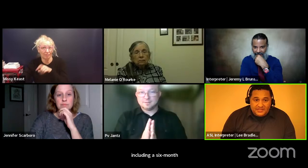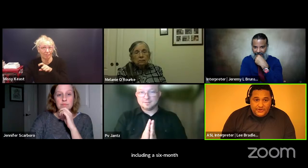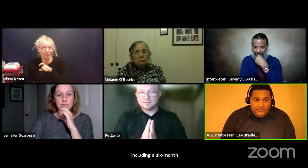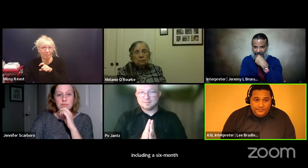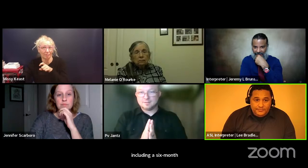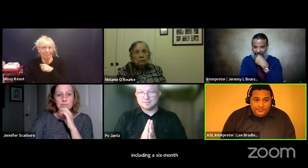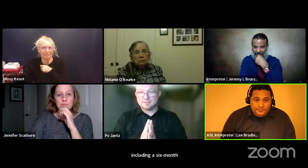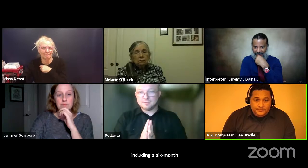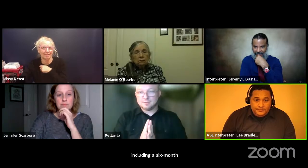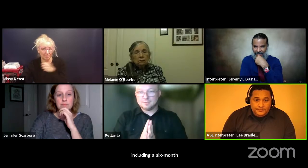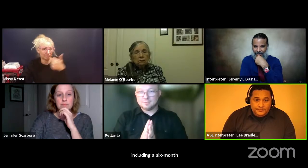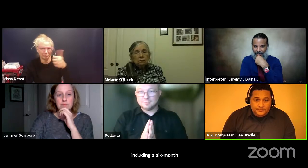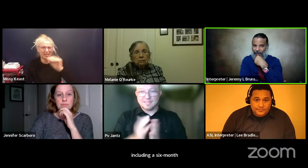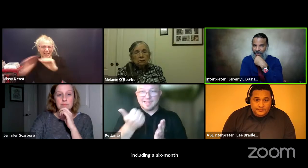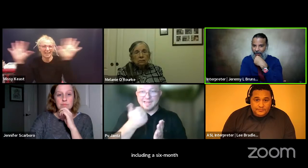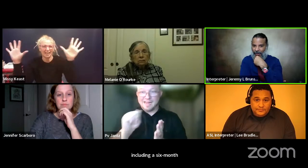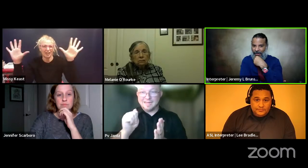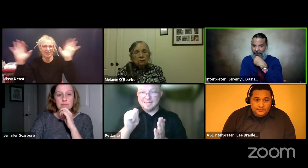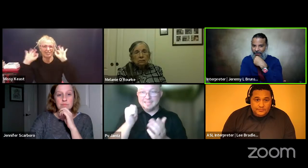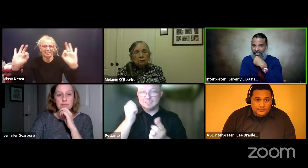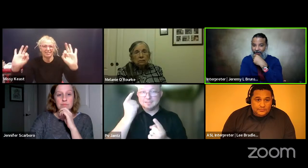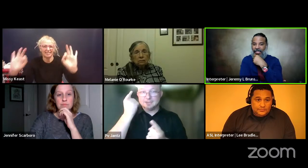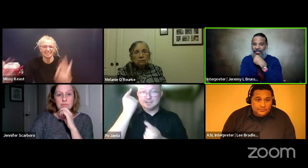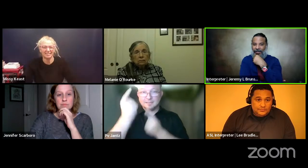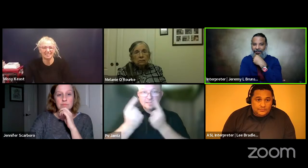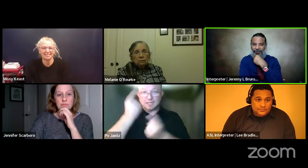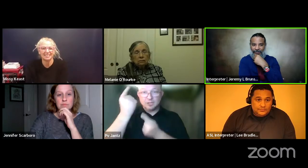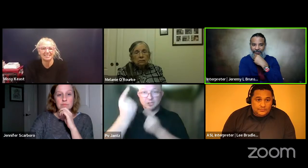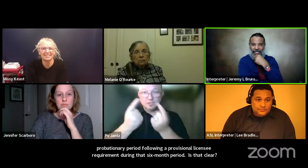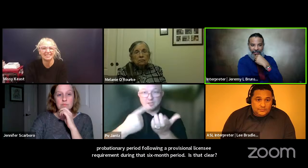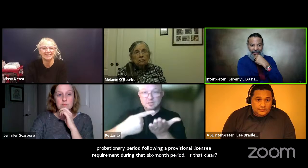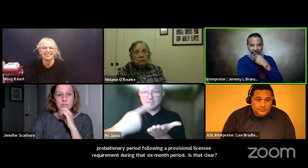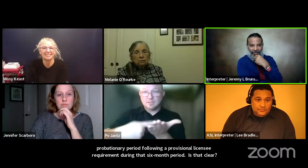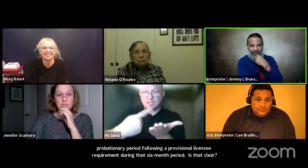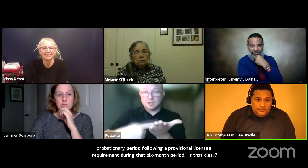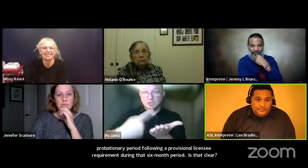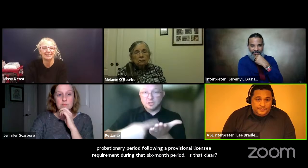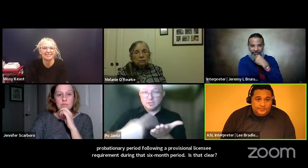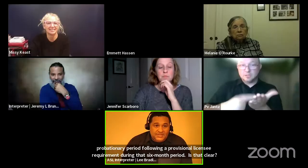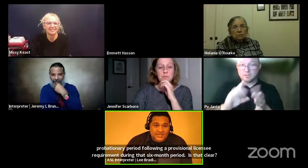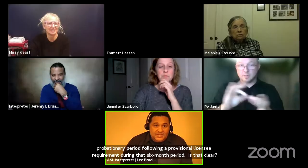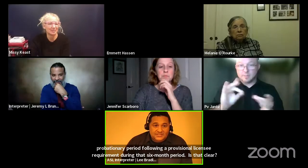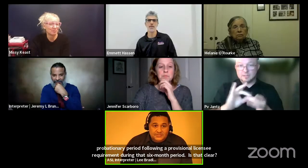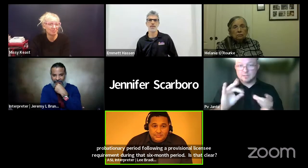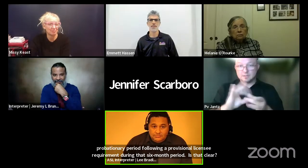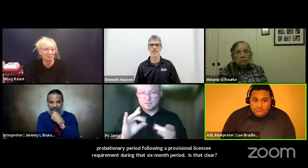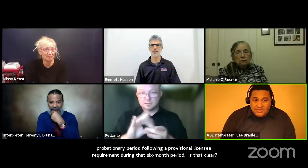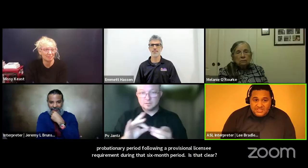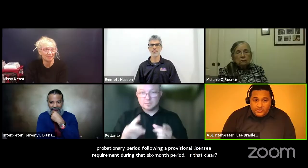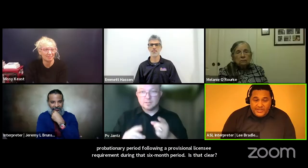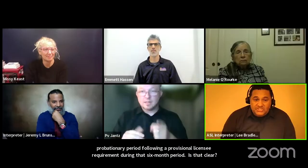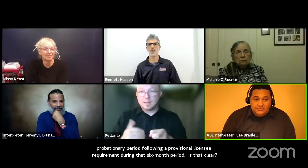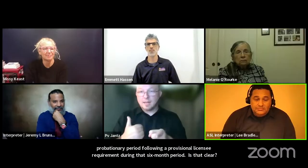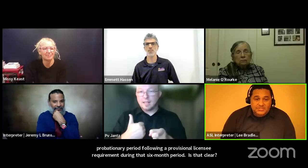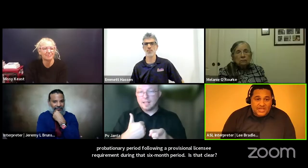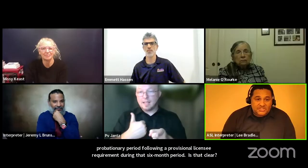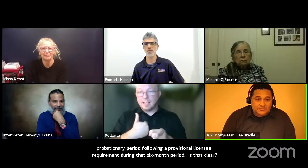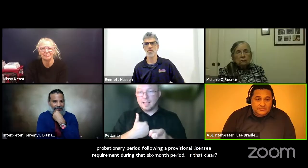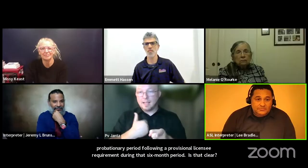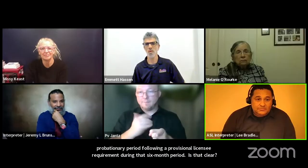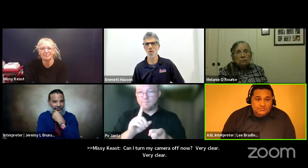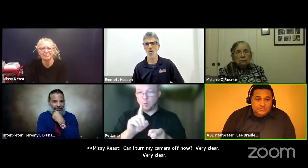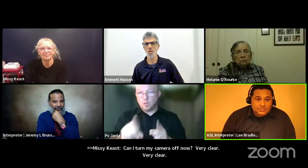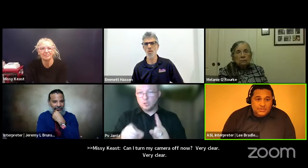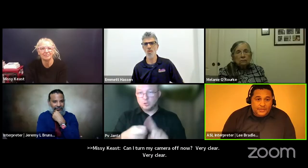Is that clear? Did I turn my camera off now? Yeah, it's very clear. Very clear. Any consideration,